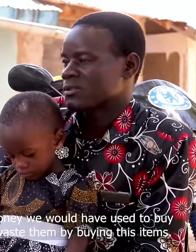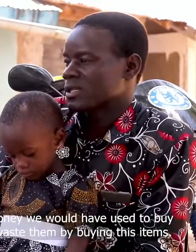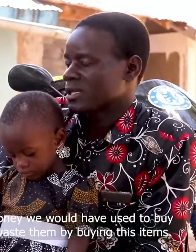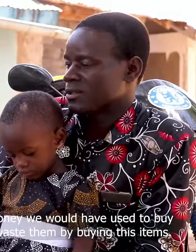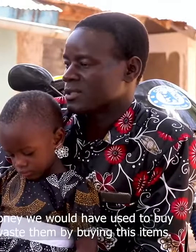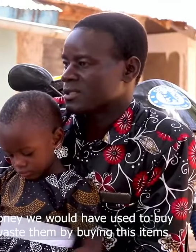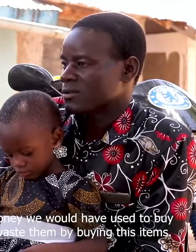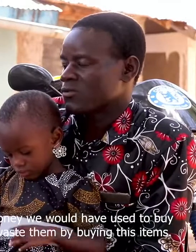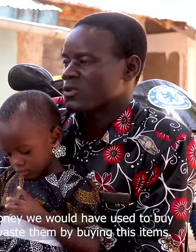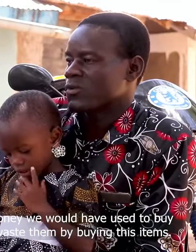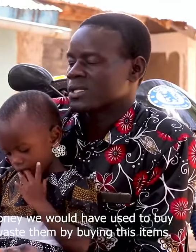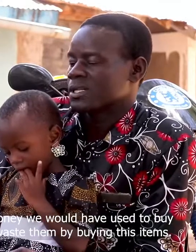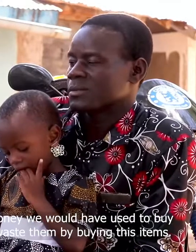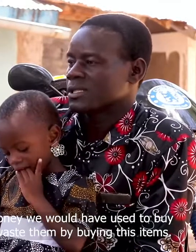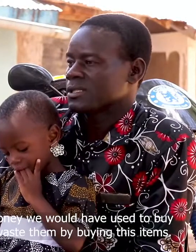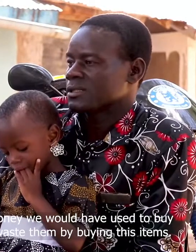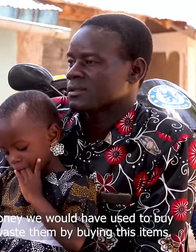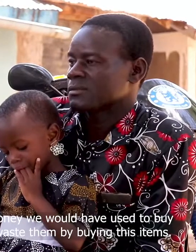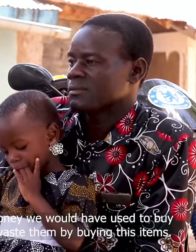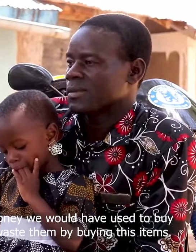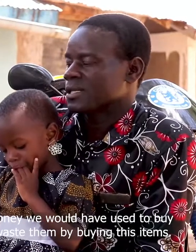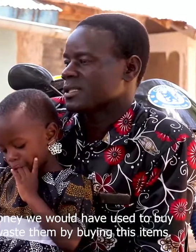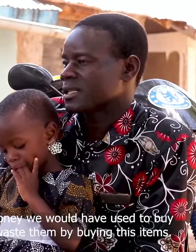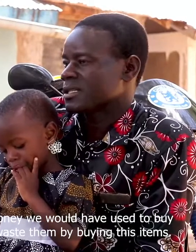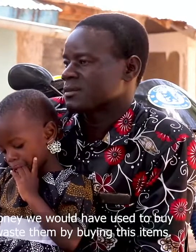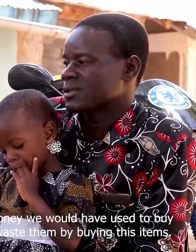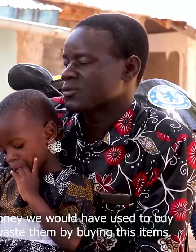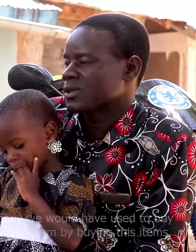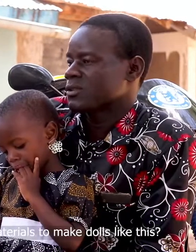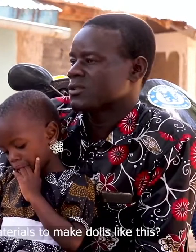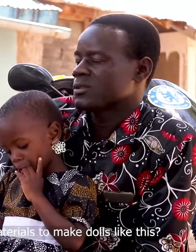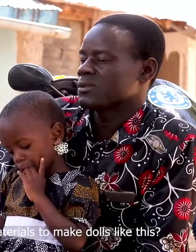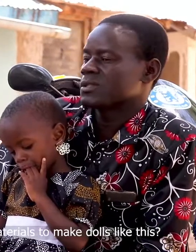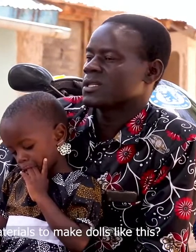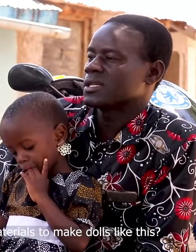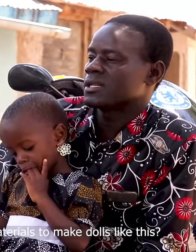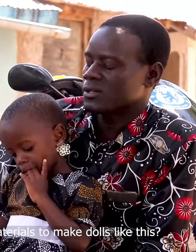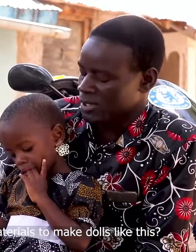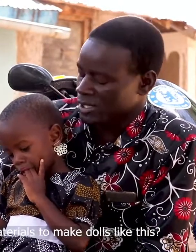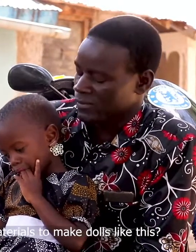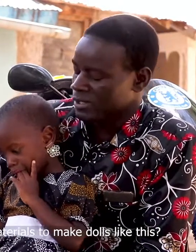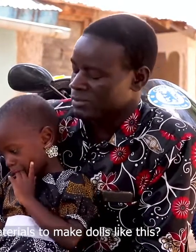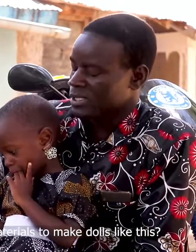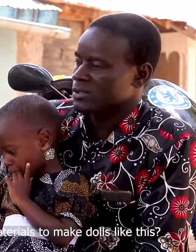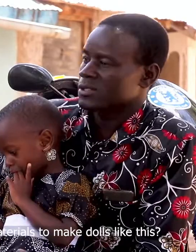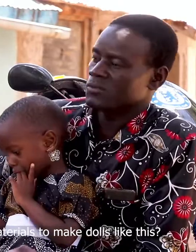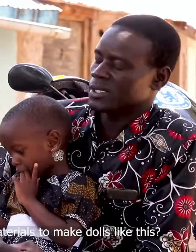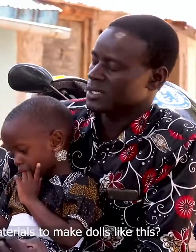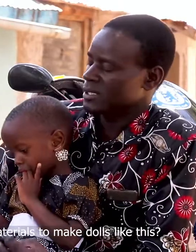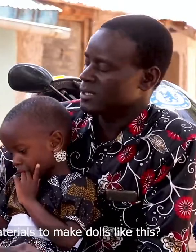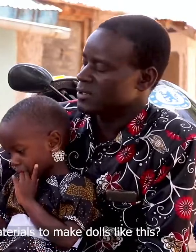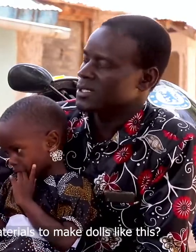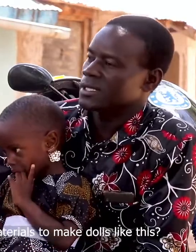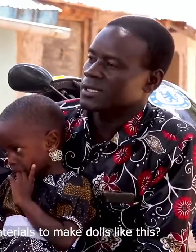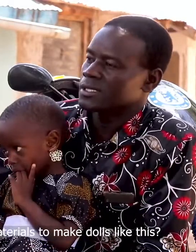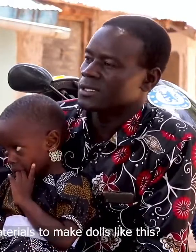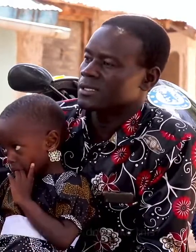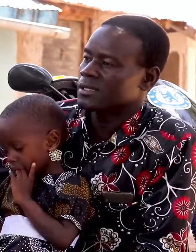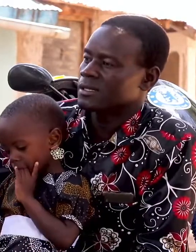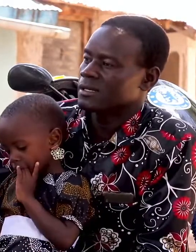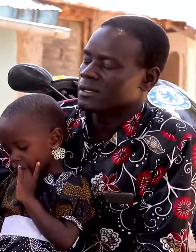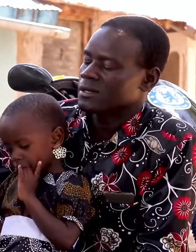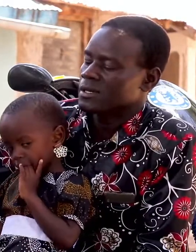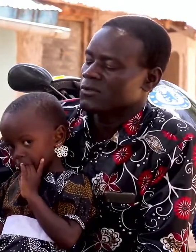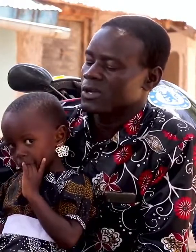things that we use in the house, we waste them in buying these items. Why don't we use the local available materials to make dolls like